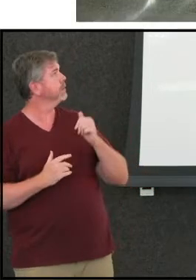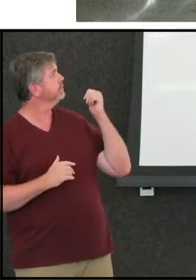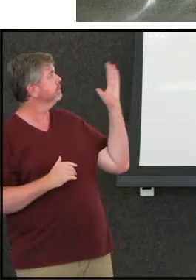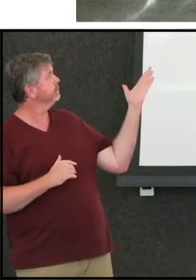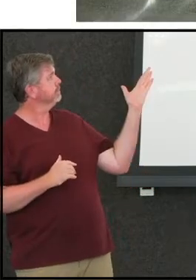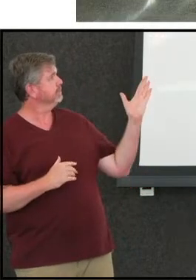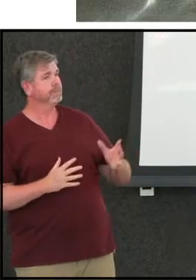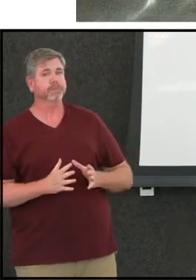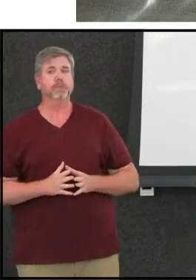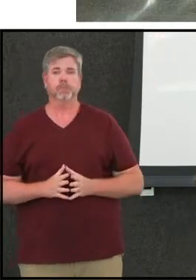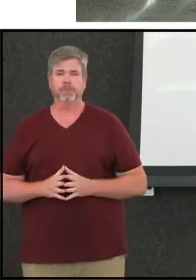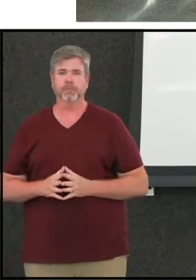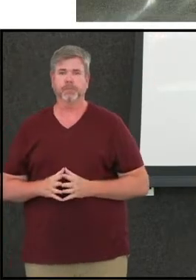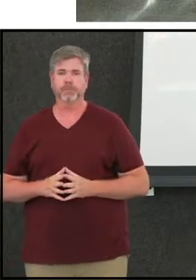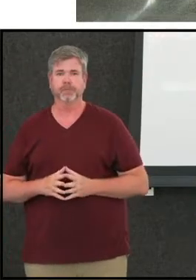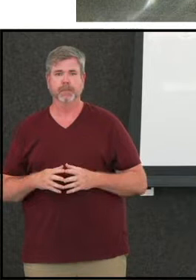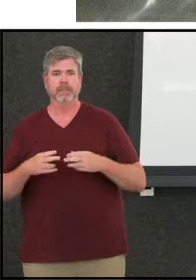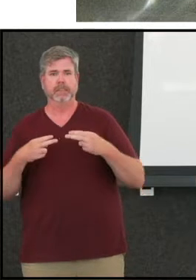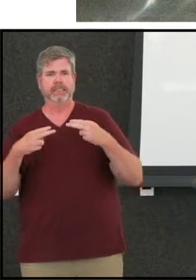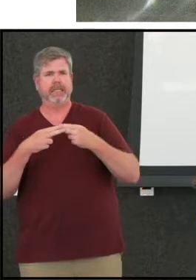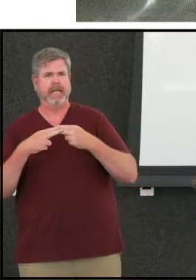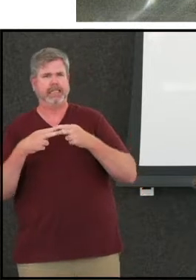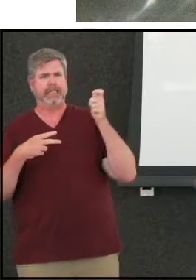If I can have my slides, please.